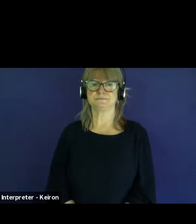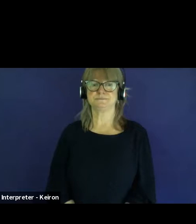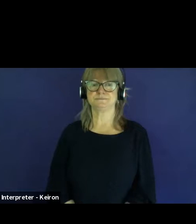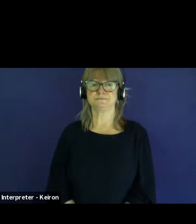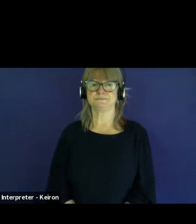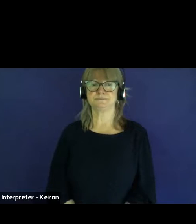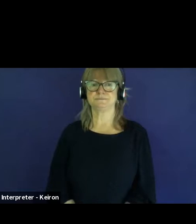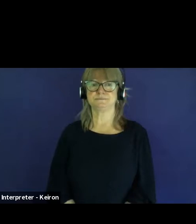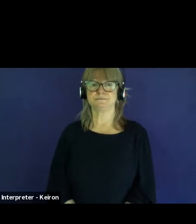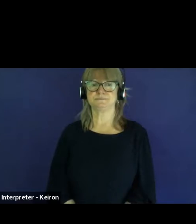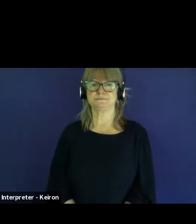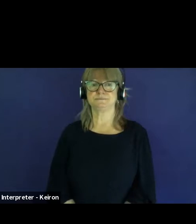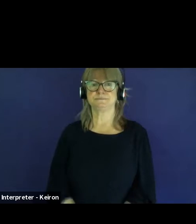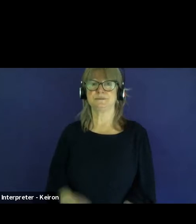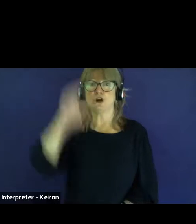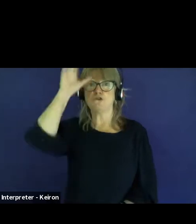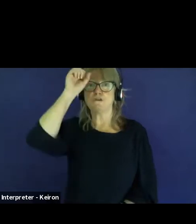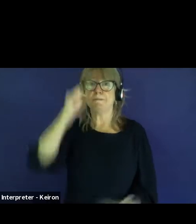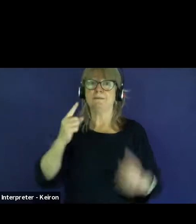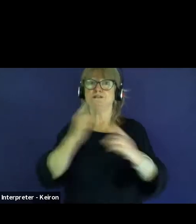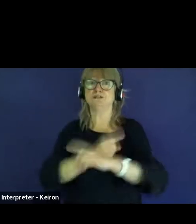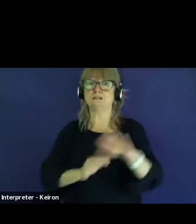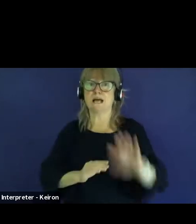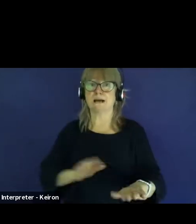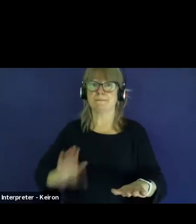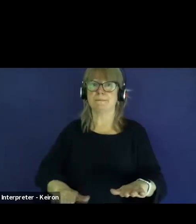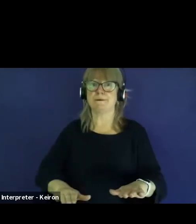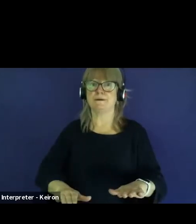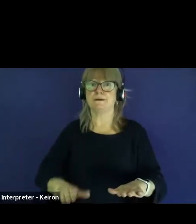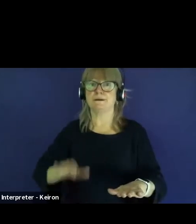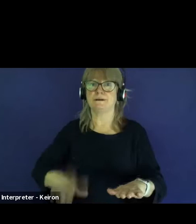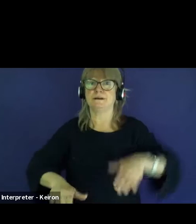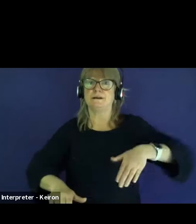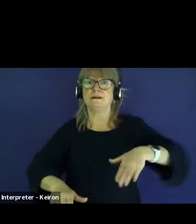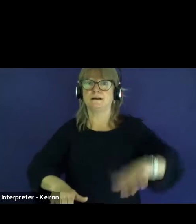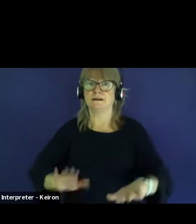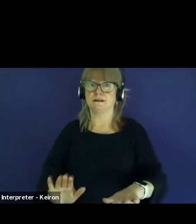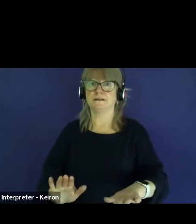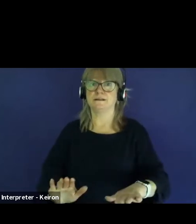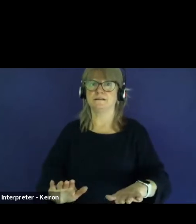Remember to try and alternate our arms every time we come up.